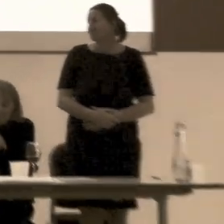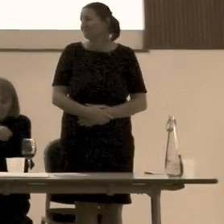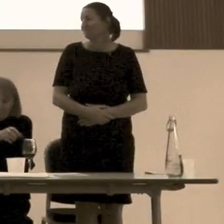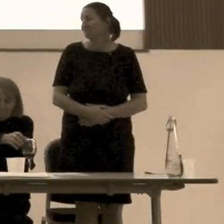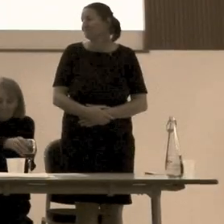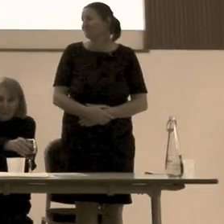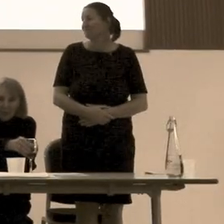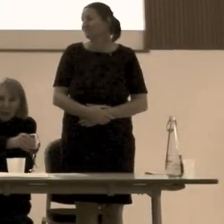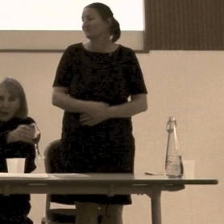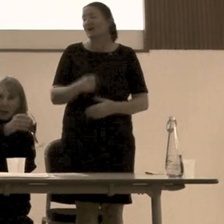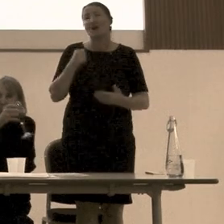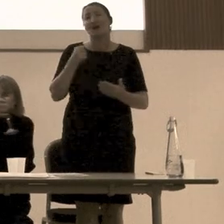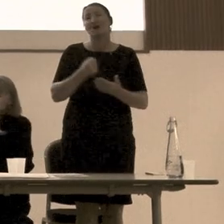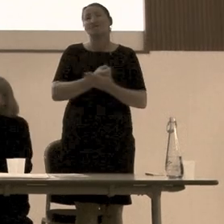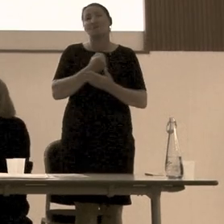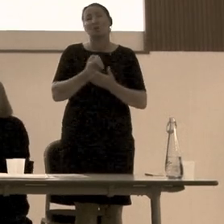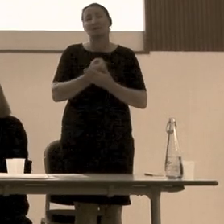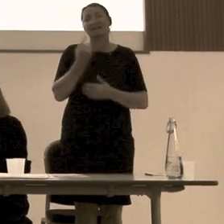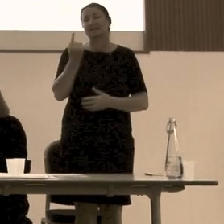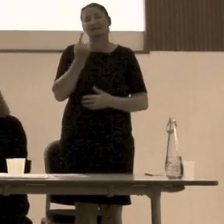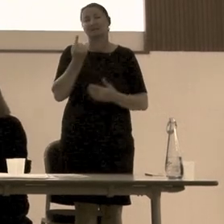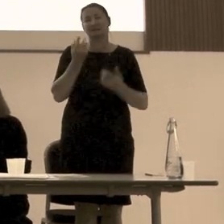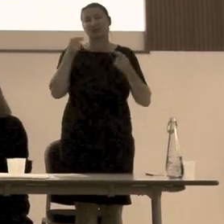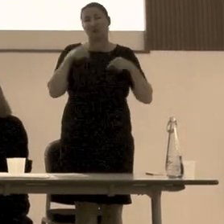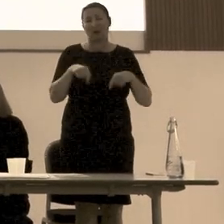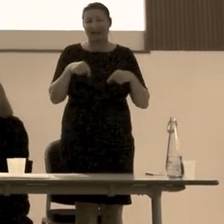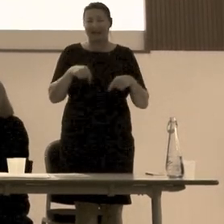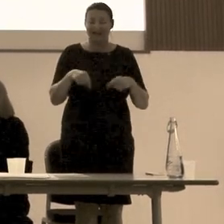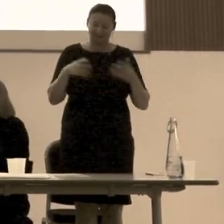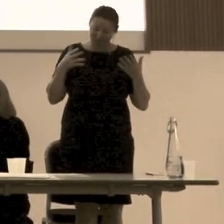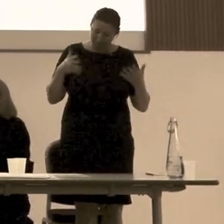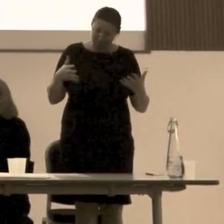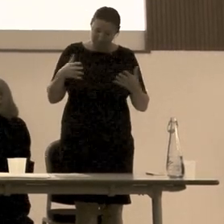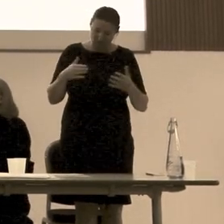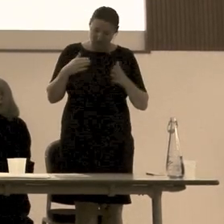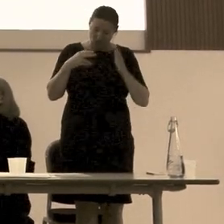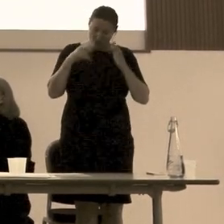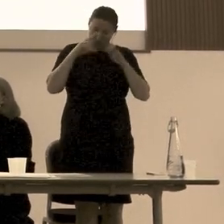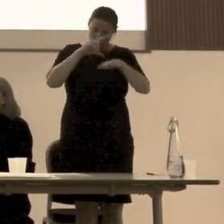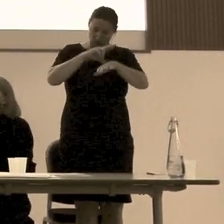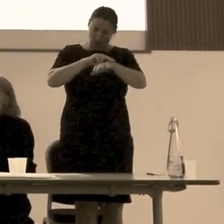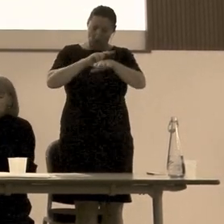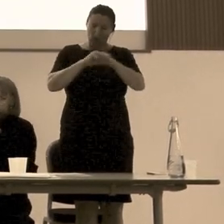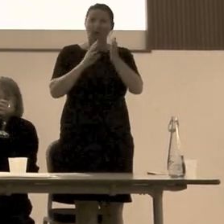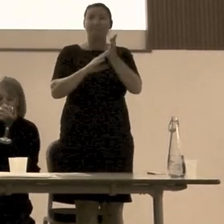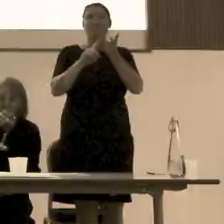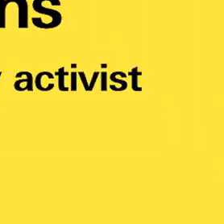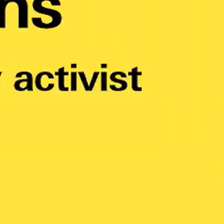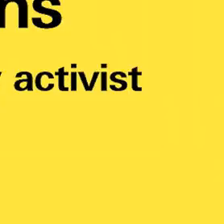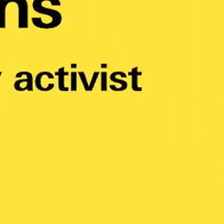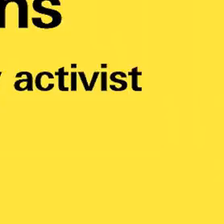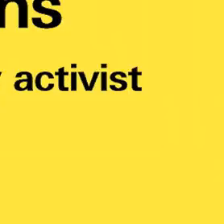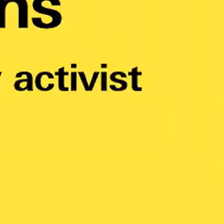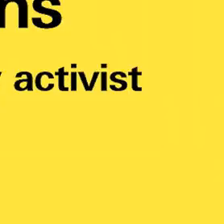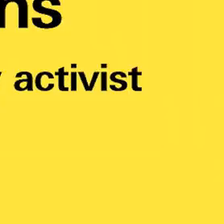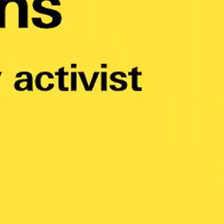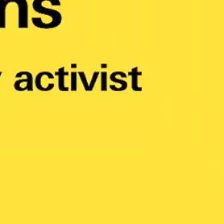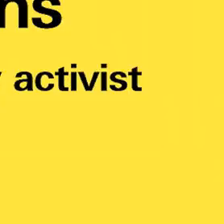Susan here, so we've now got a film by Dr. Mara Griffiths, who's from Leeds University.